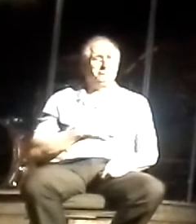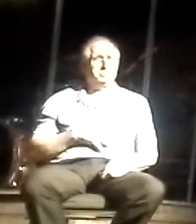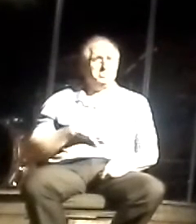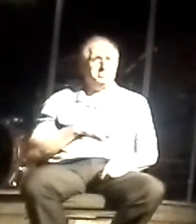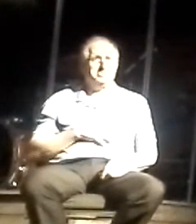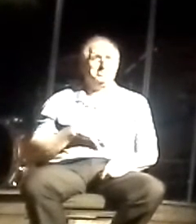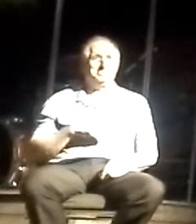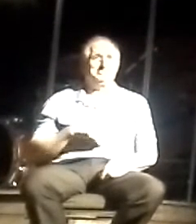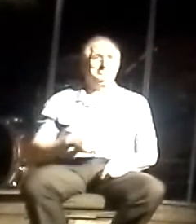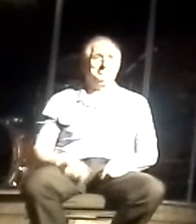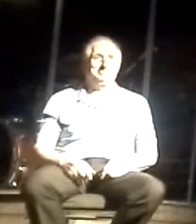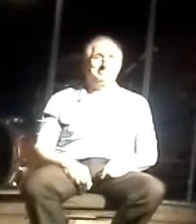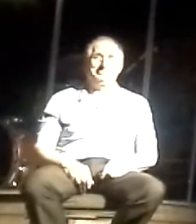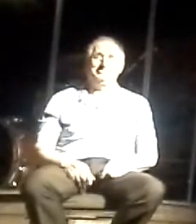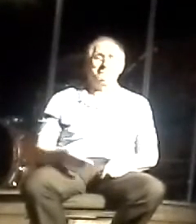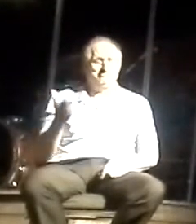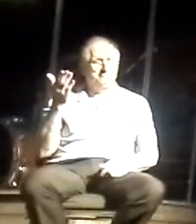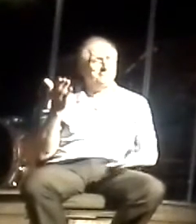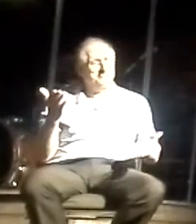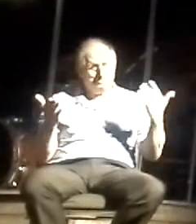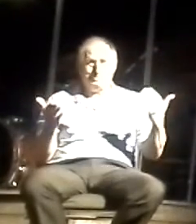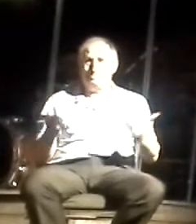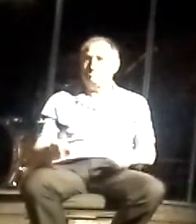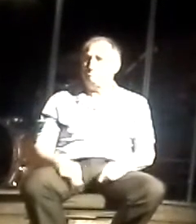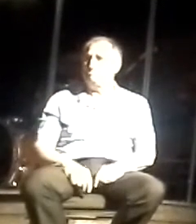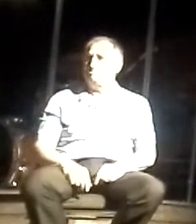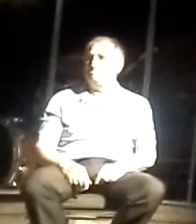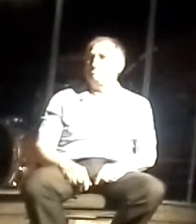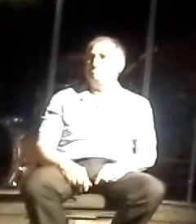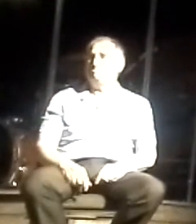You gotta be kidding me. Come on, man.